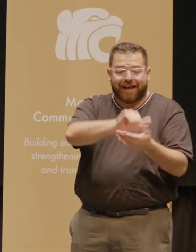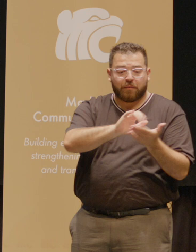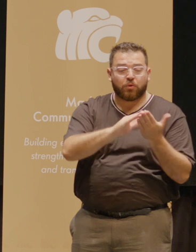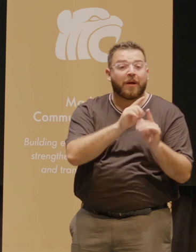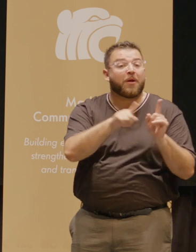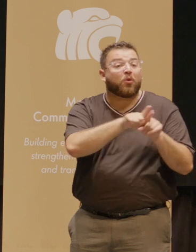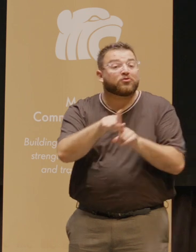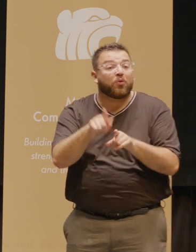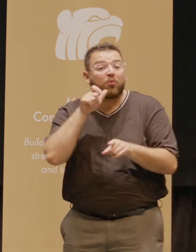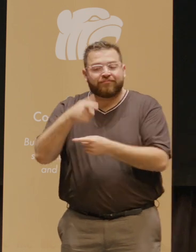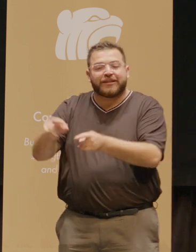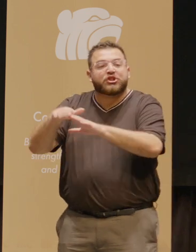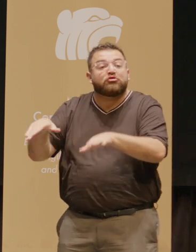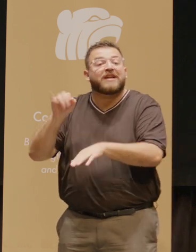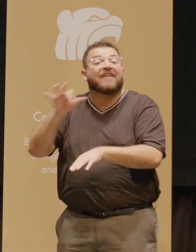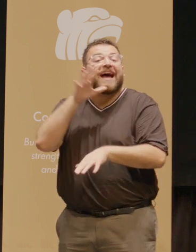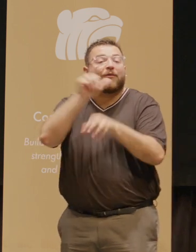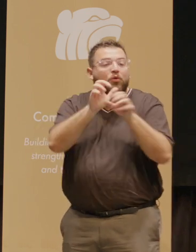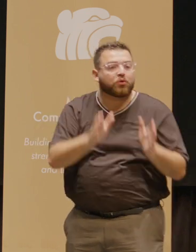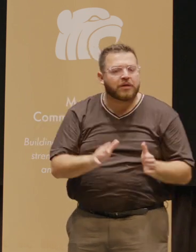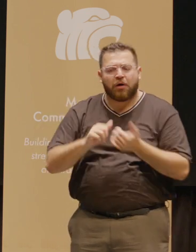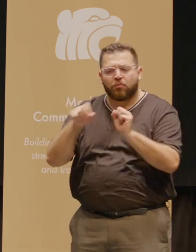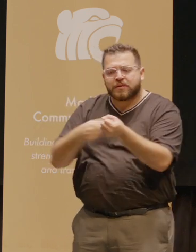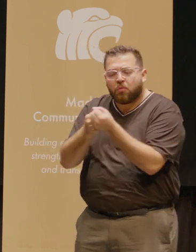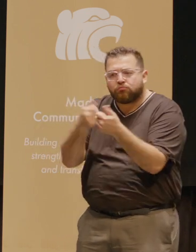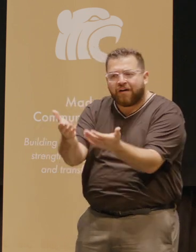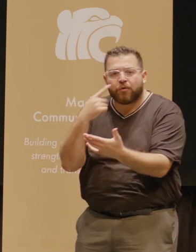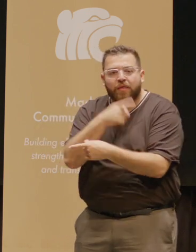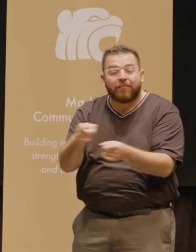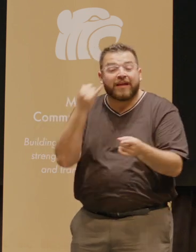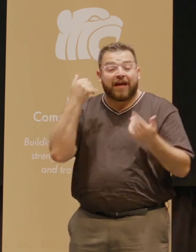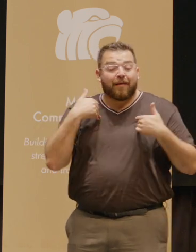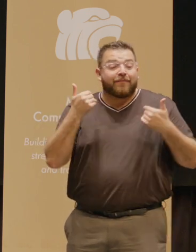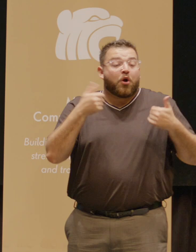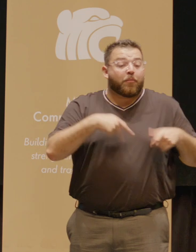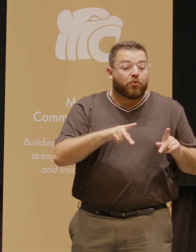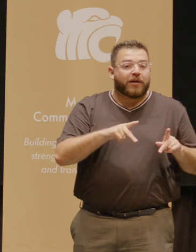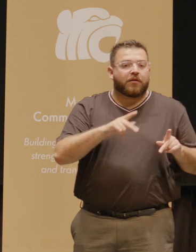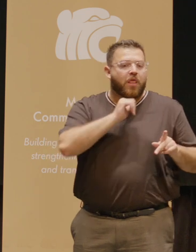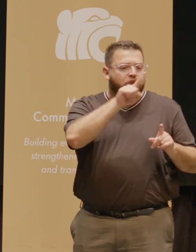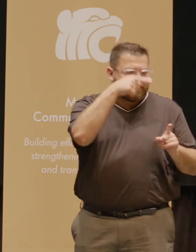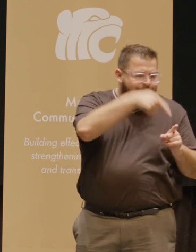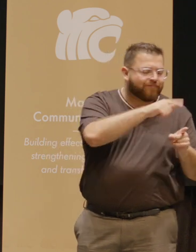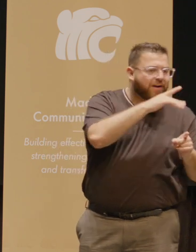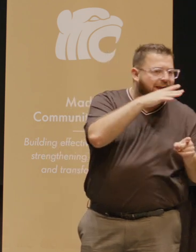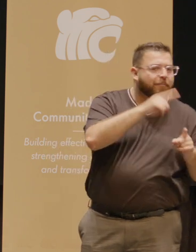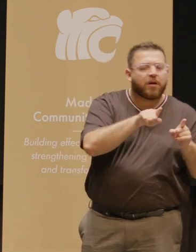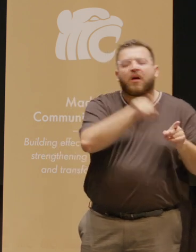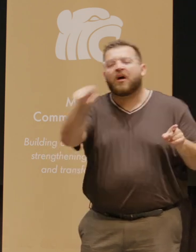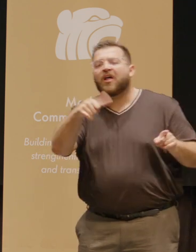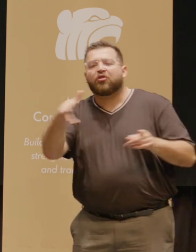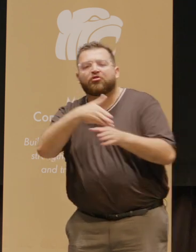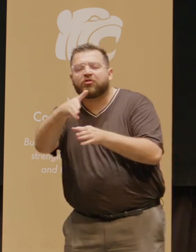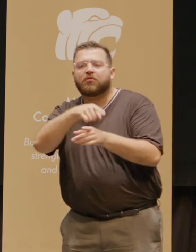of the ag workers, too. That was the other component that I think is, if there's other opportunities outside of ag, and I know I get beat up on this a little bit once in a while, but as